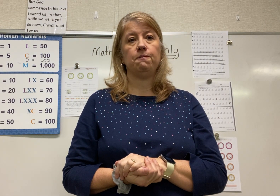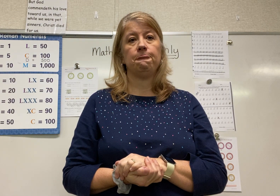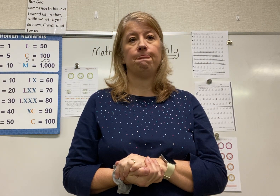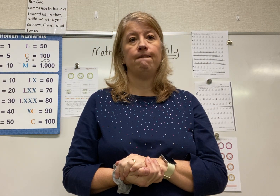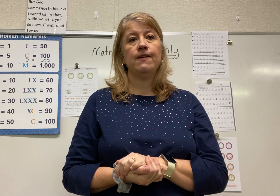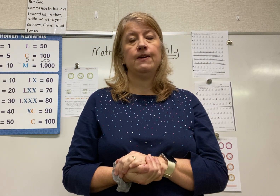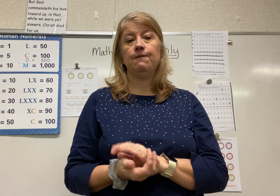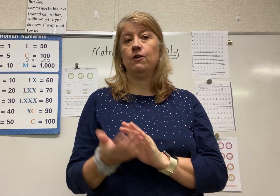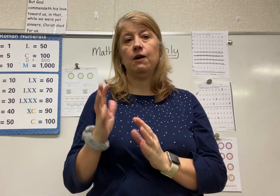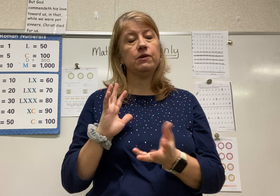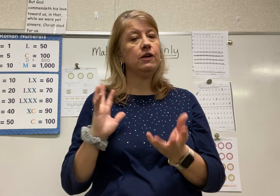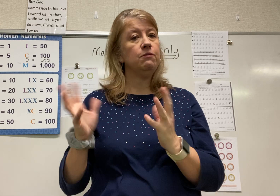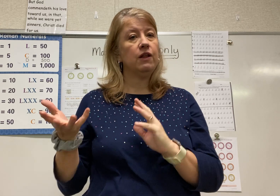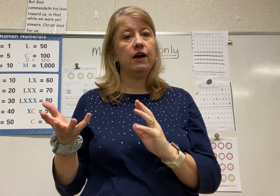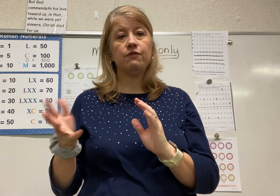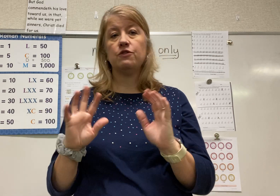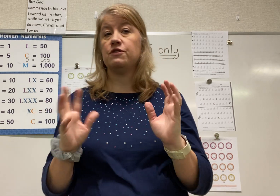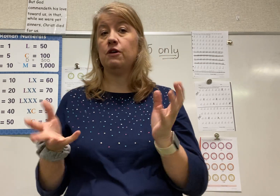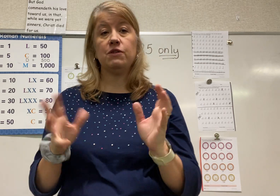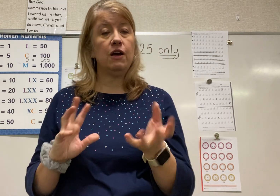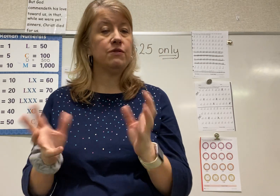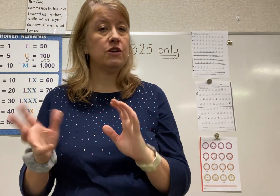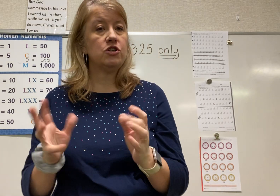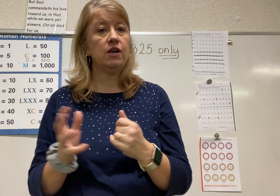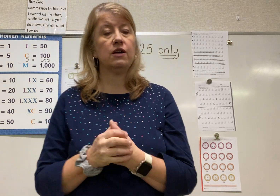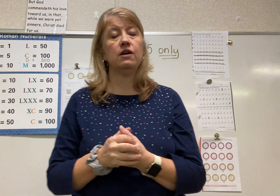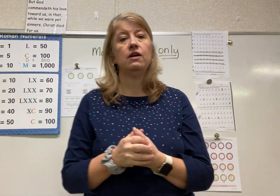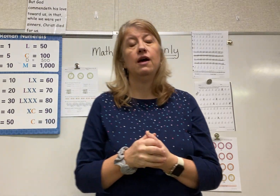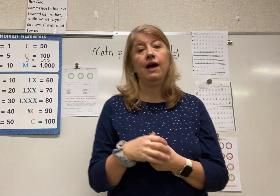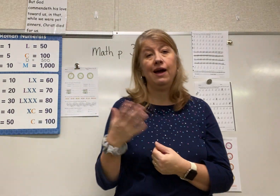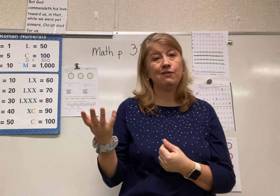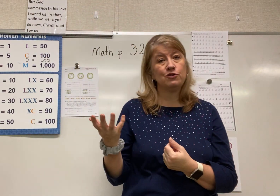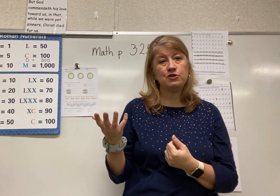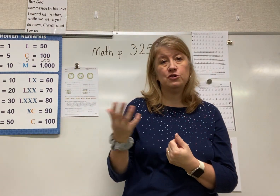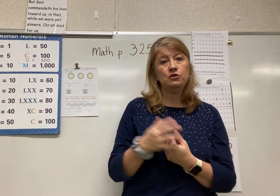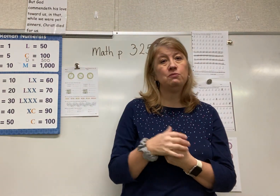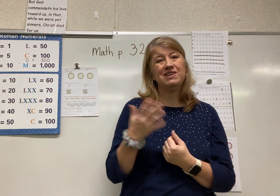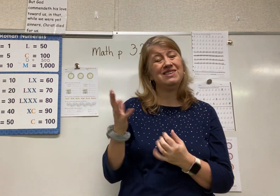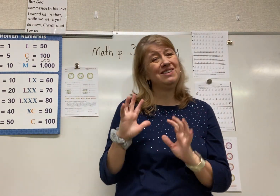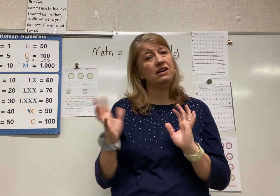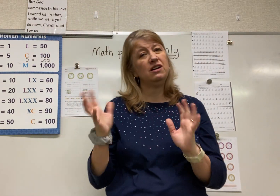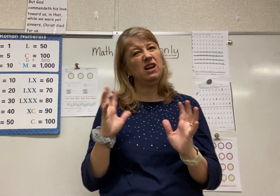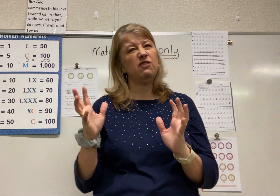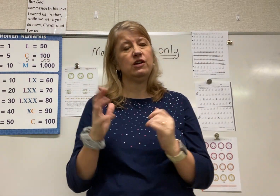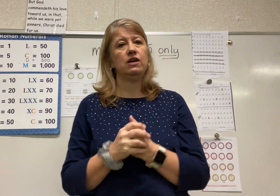And if you happen to email after, sometimes I check after 2, but not every day.